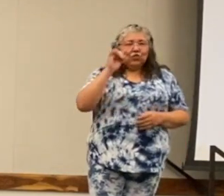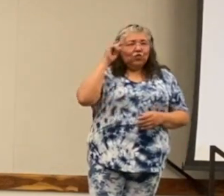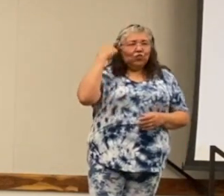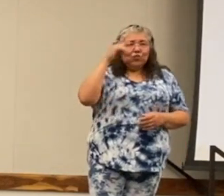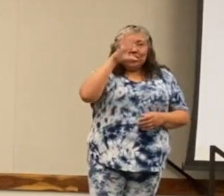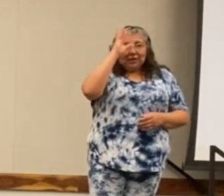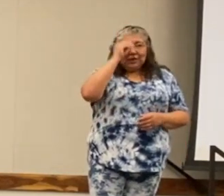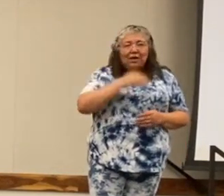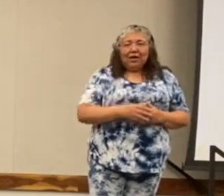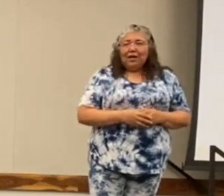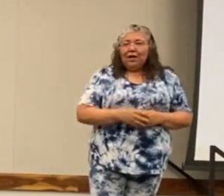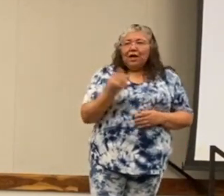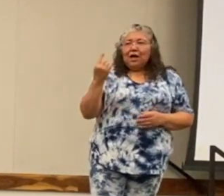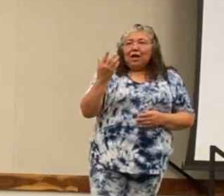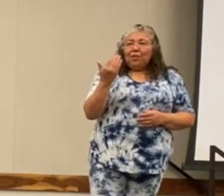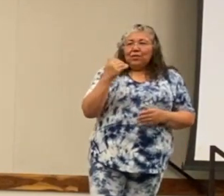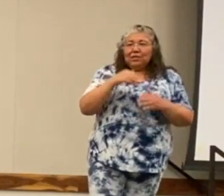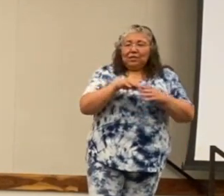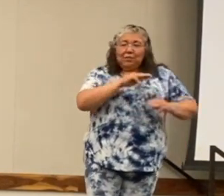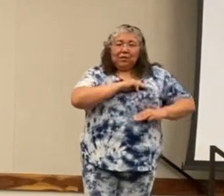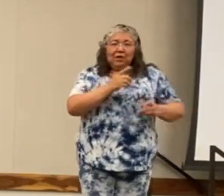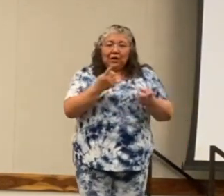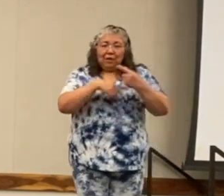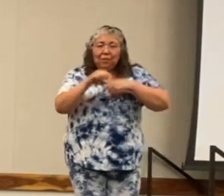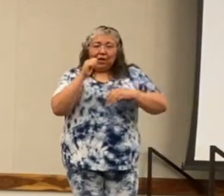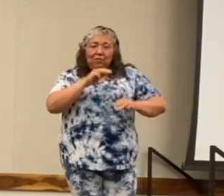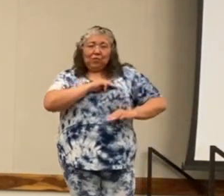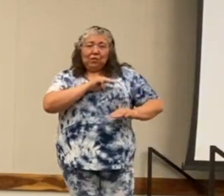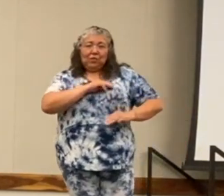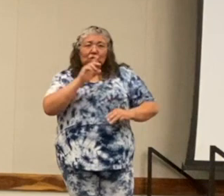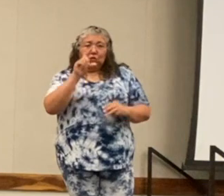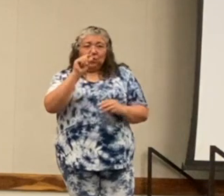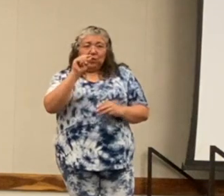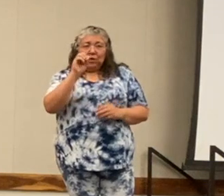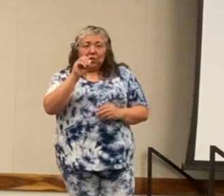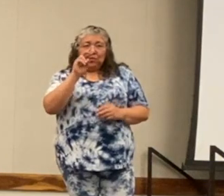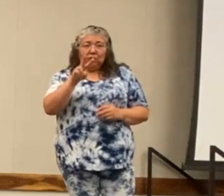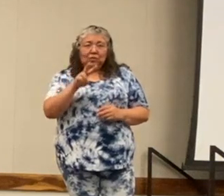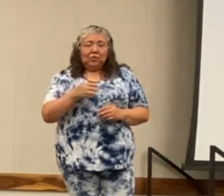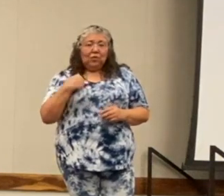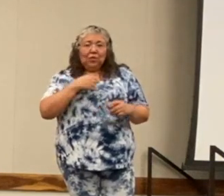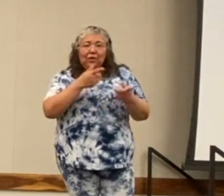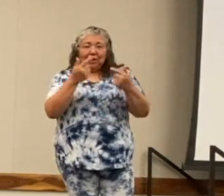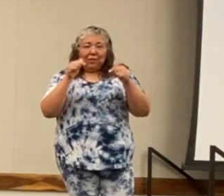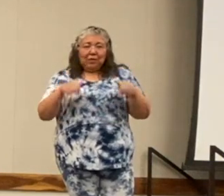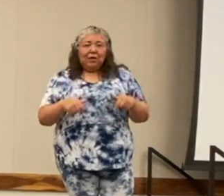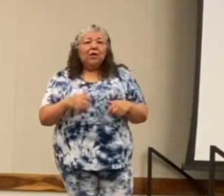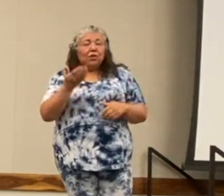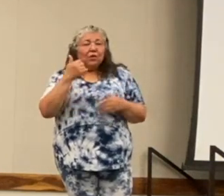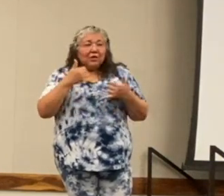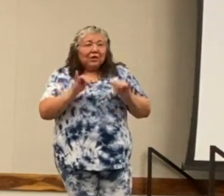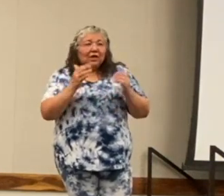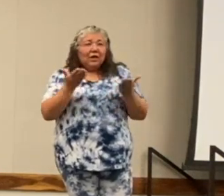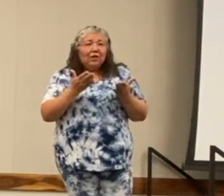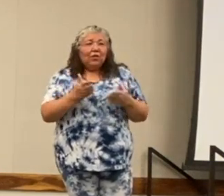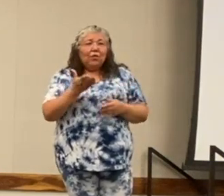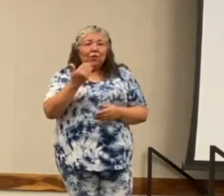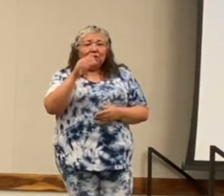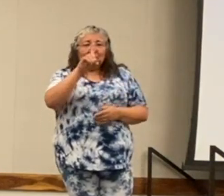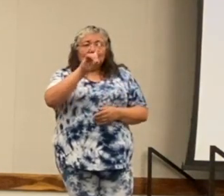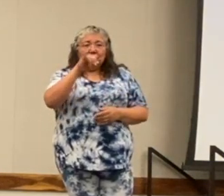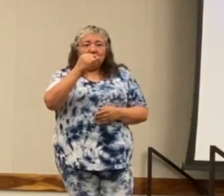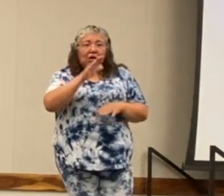guy. I was in the military when I got back from the military in 2002. And we came out here. He was here. He was a DJ on the